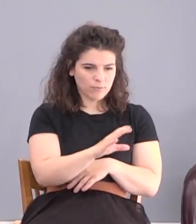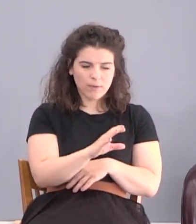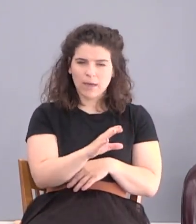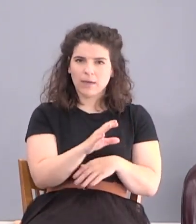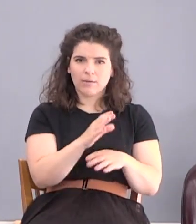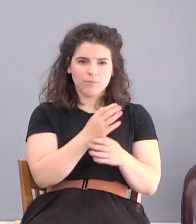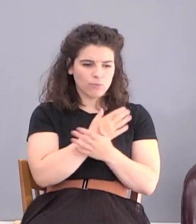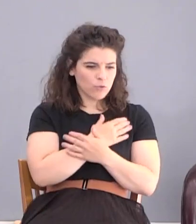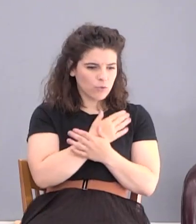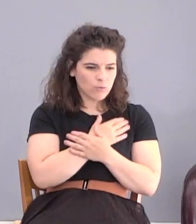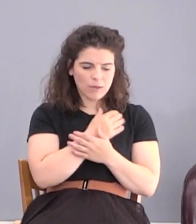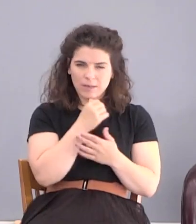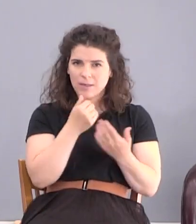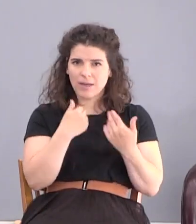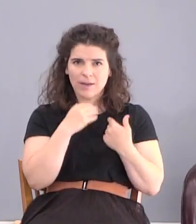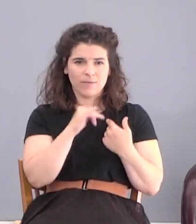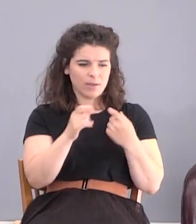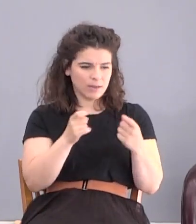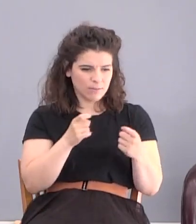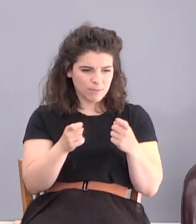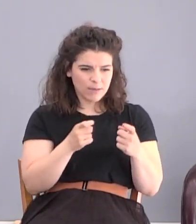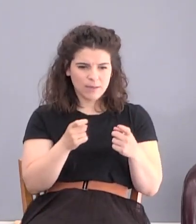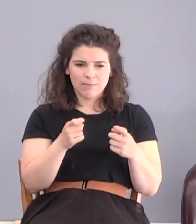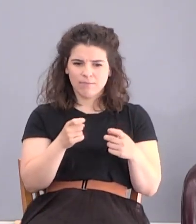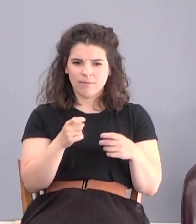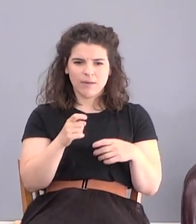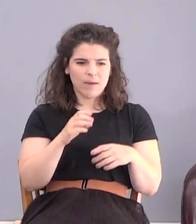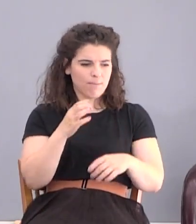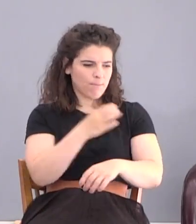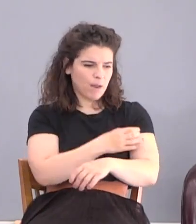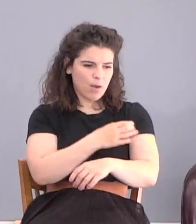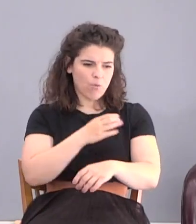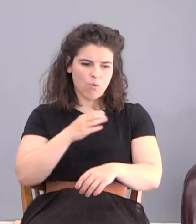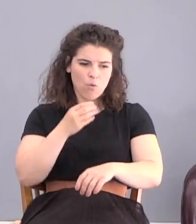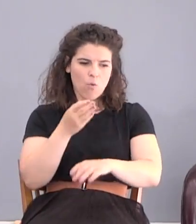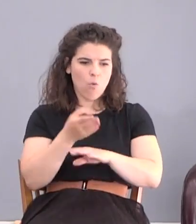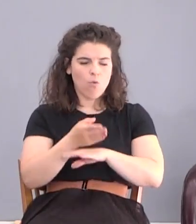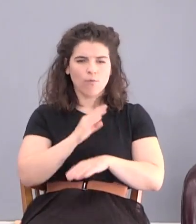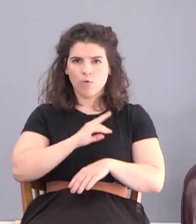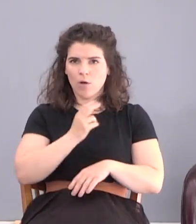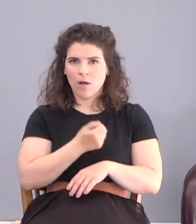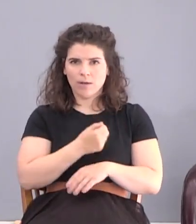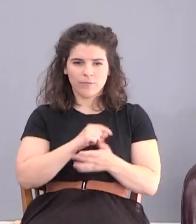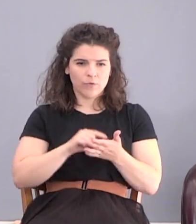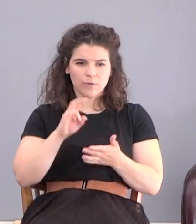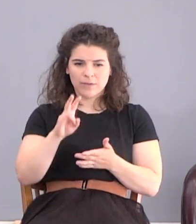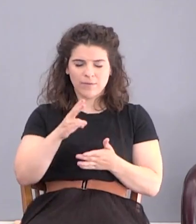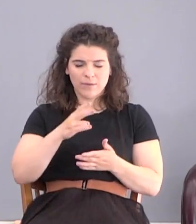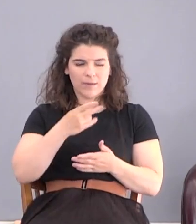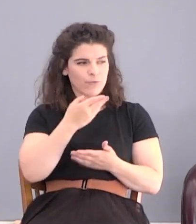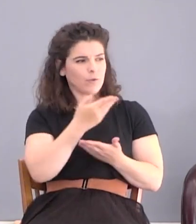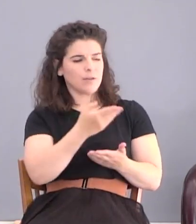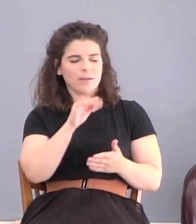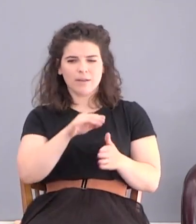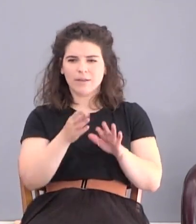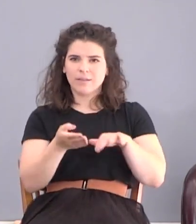It doesn't have that dominion and that power over us anymore. And verse 7, for he that is dead is freed from sin. The what